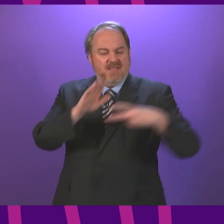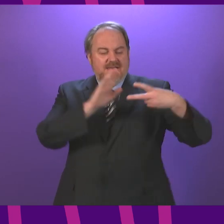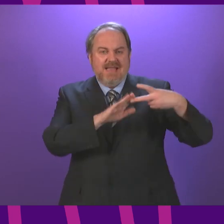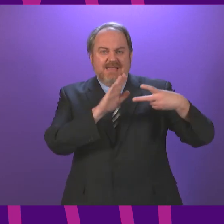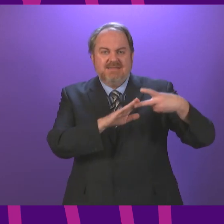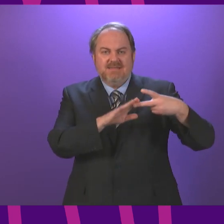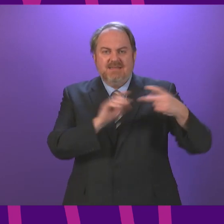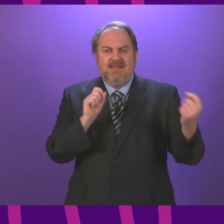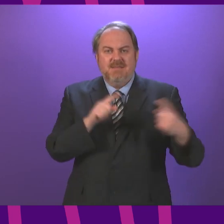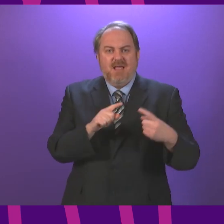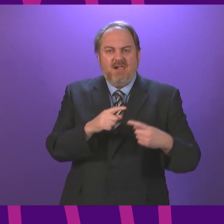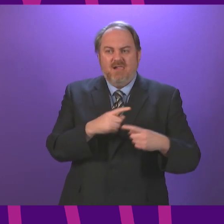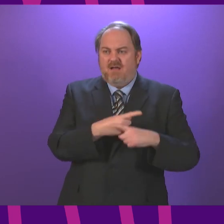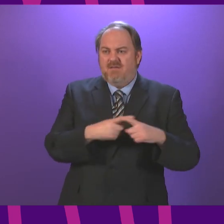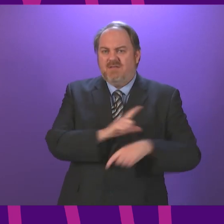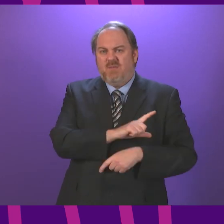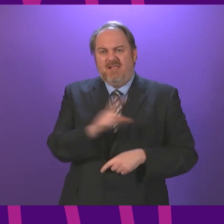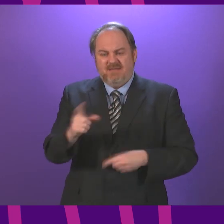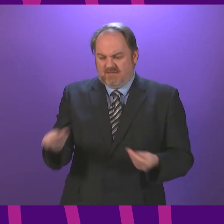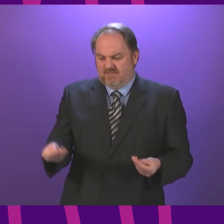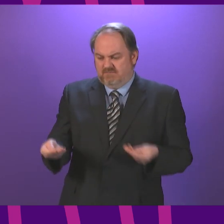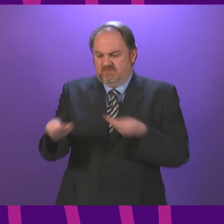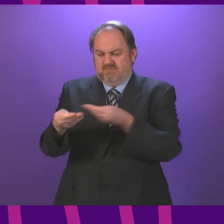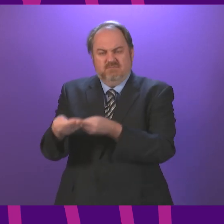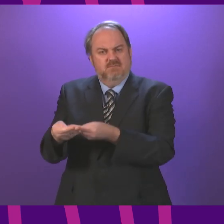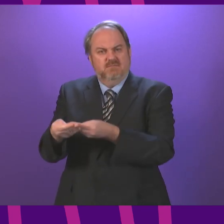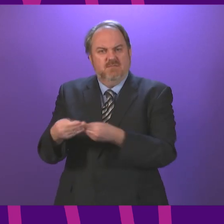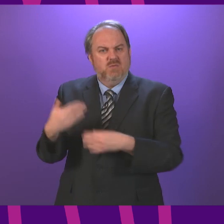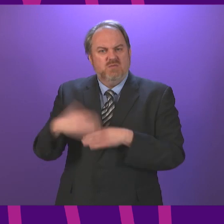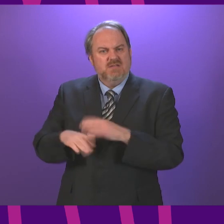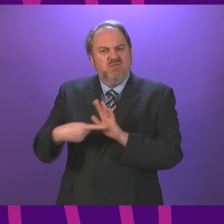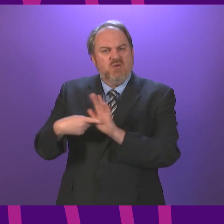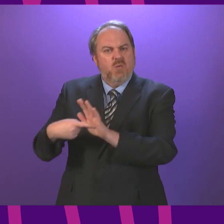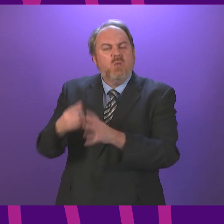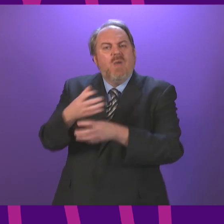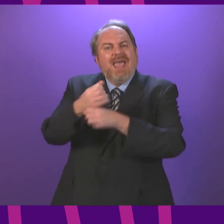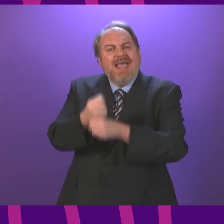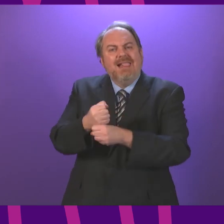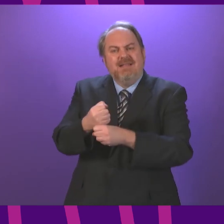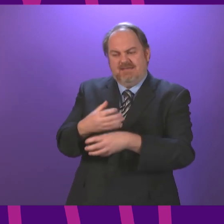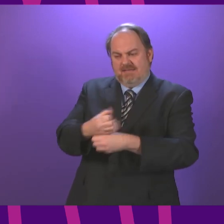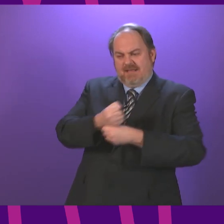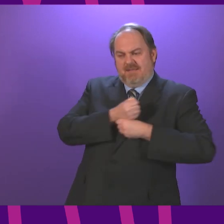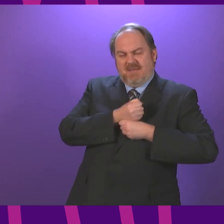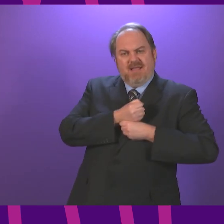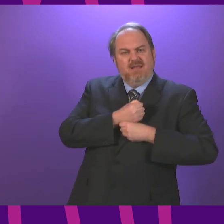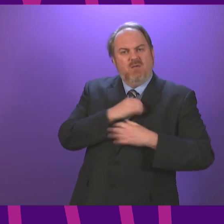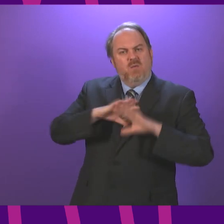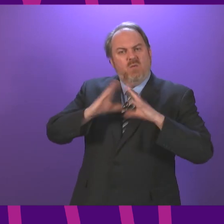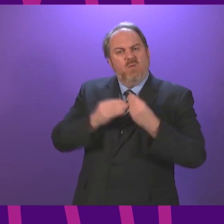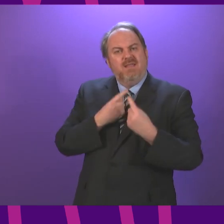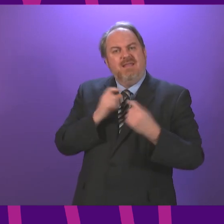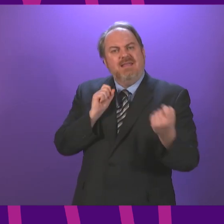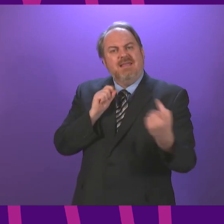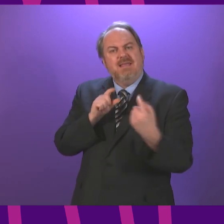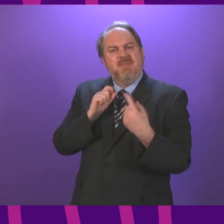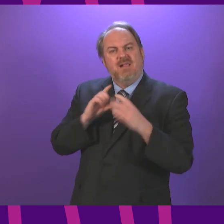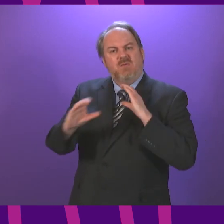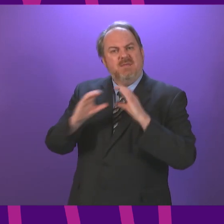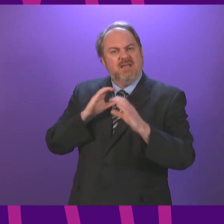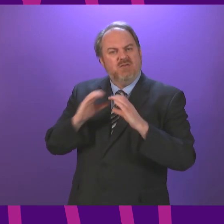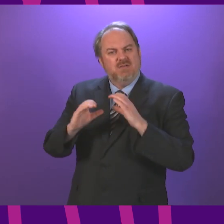sent less than half an hour later in the same chain. It was withheld. And when it was finally handed over, it was one